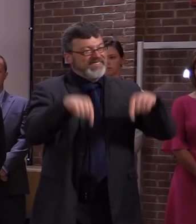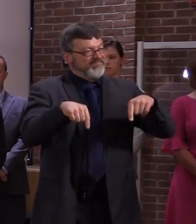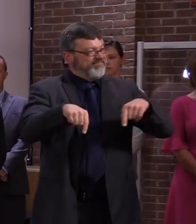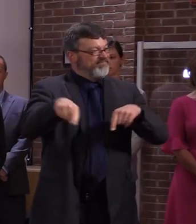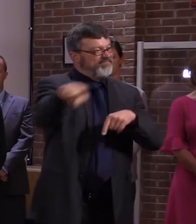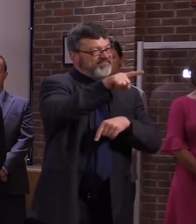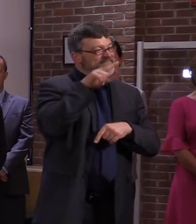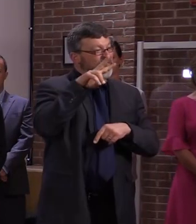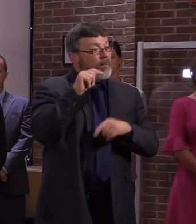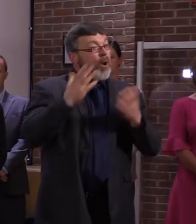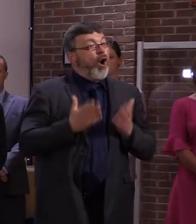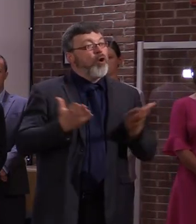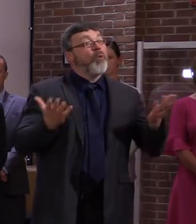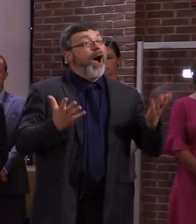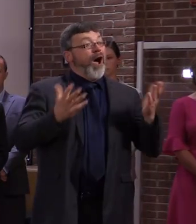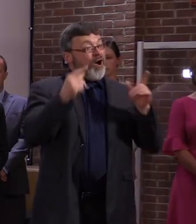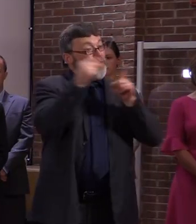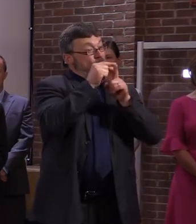Vermonter.